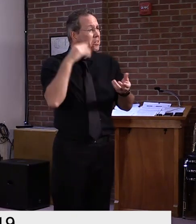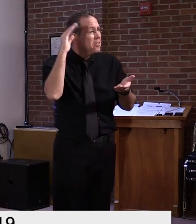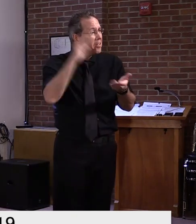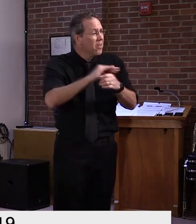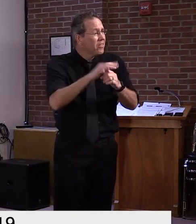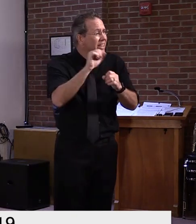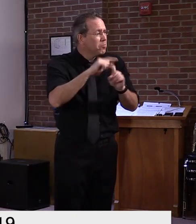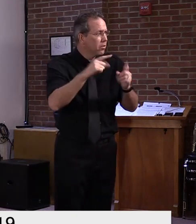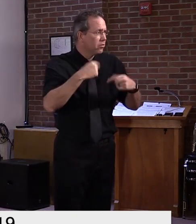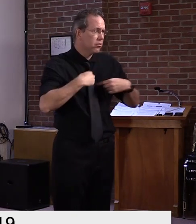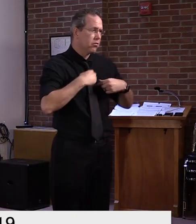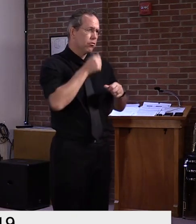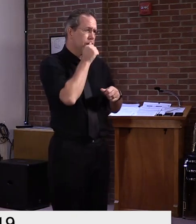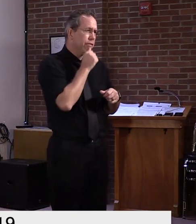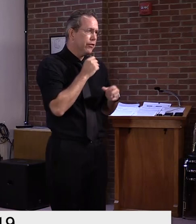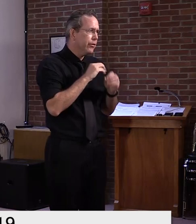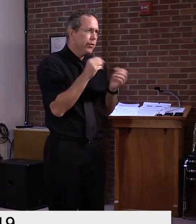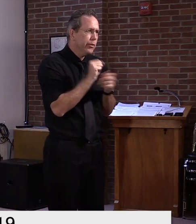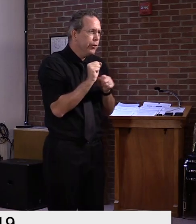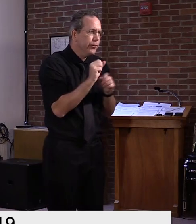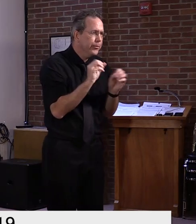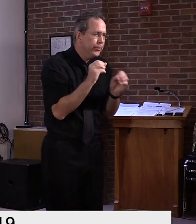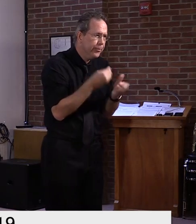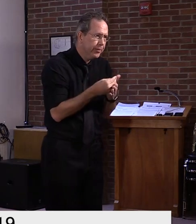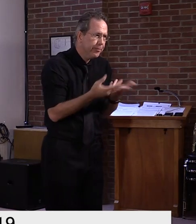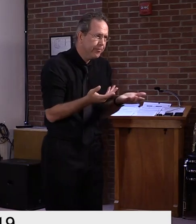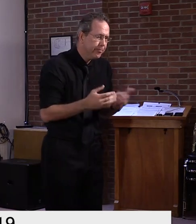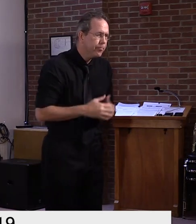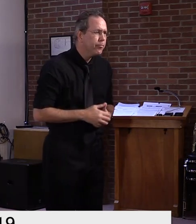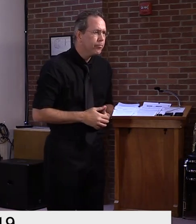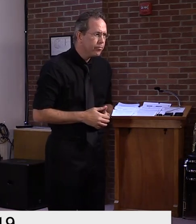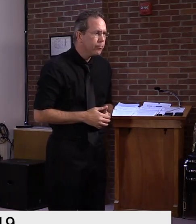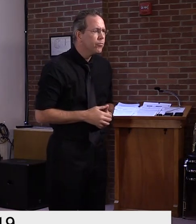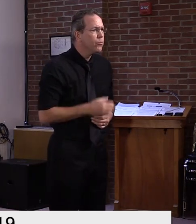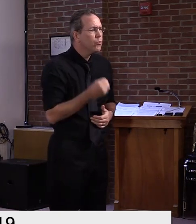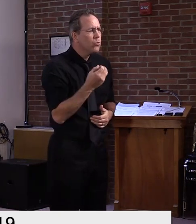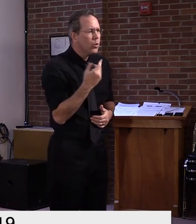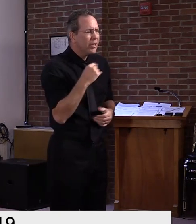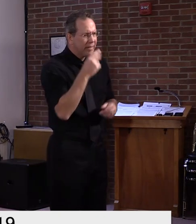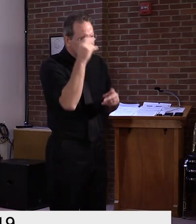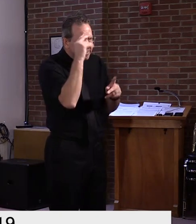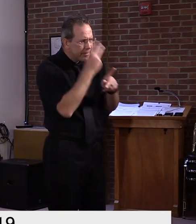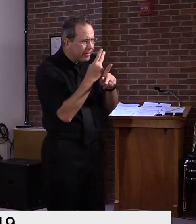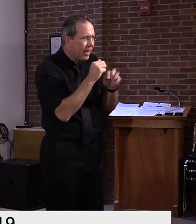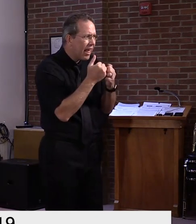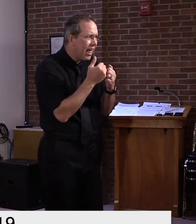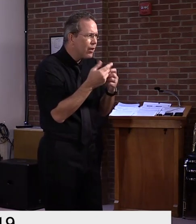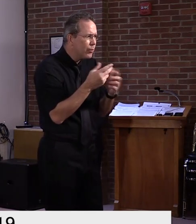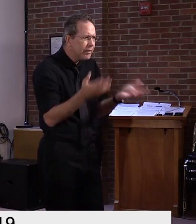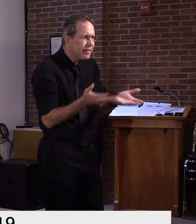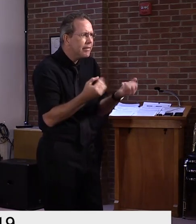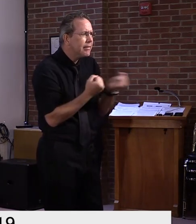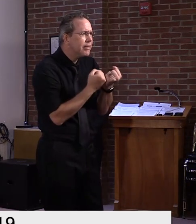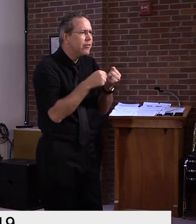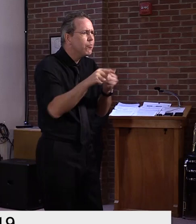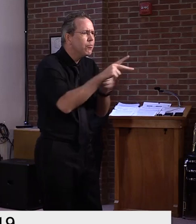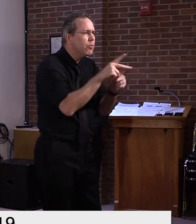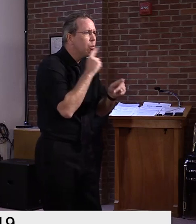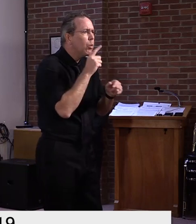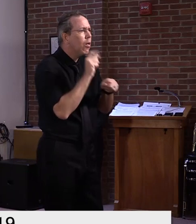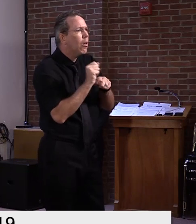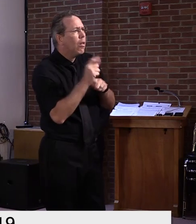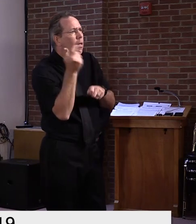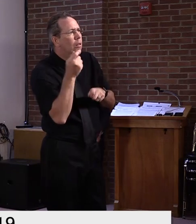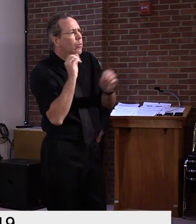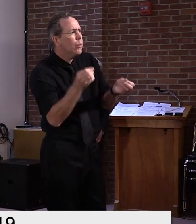necessary resources and benefits they need to weather this storm. And certainly as the colder months